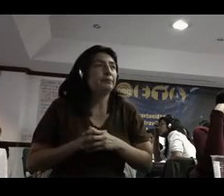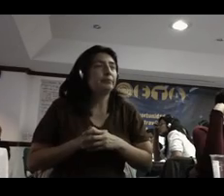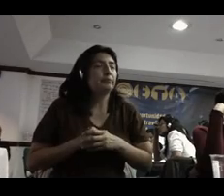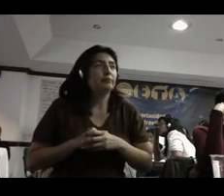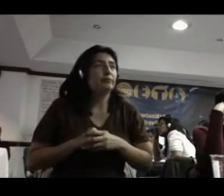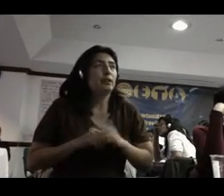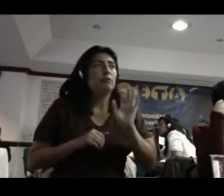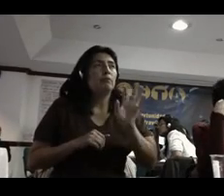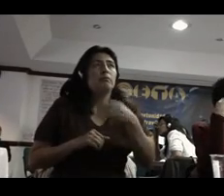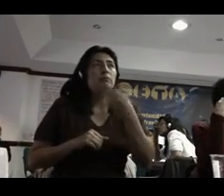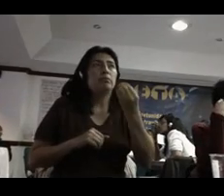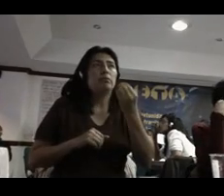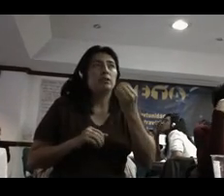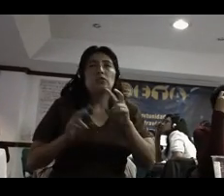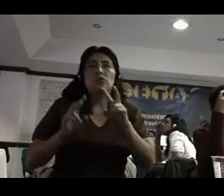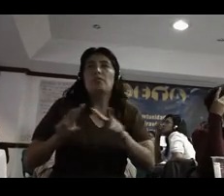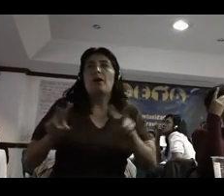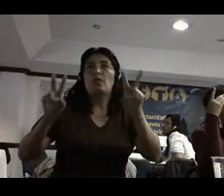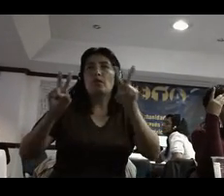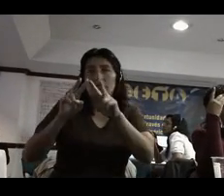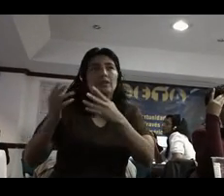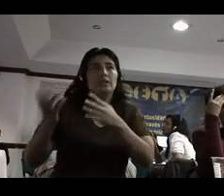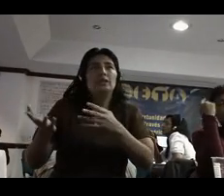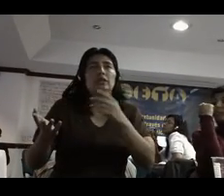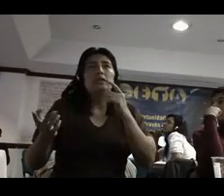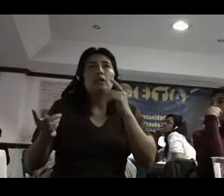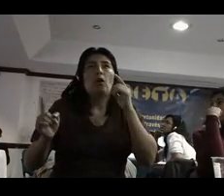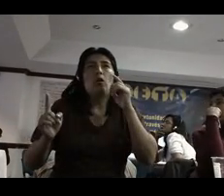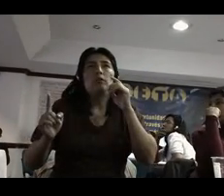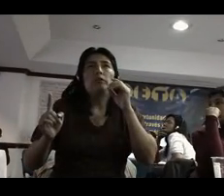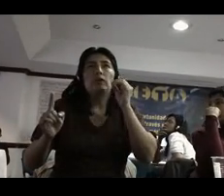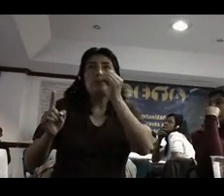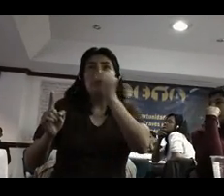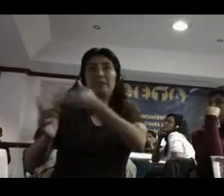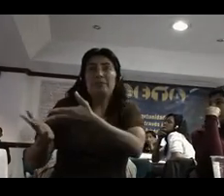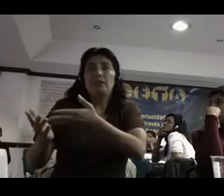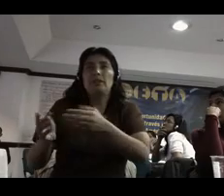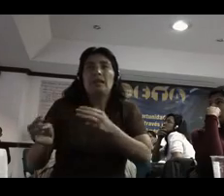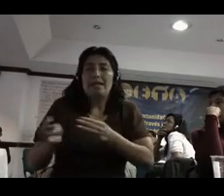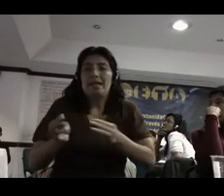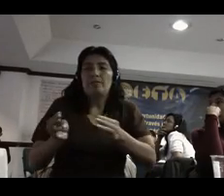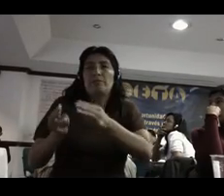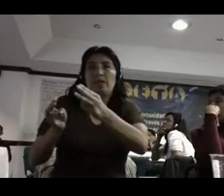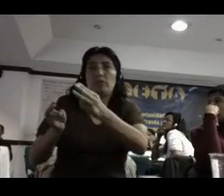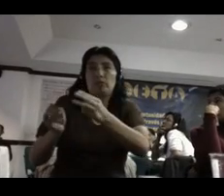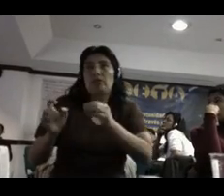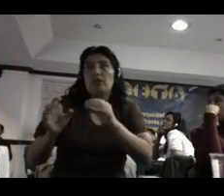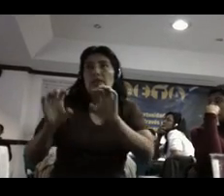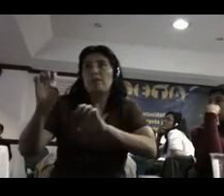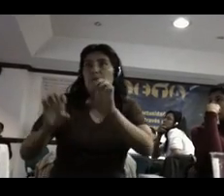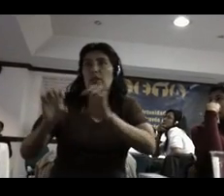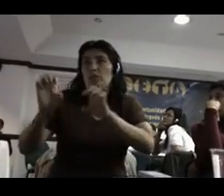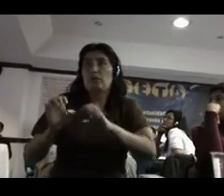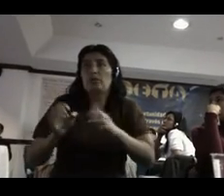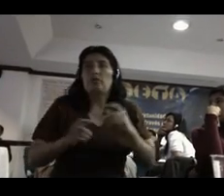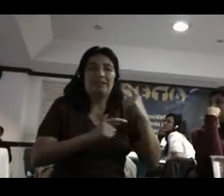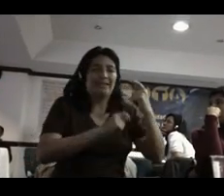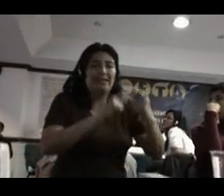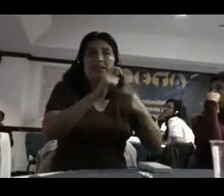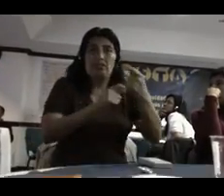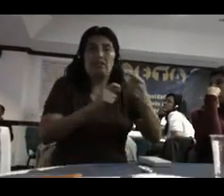objectivity. Okay, so orthodox evaluation and research, as part of the rationale, exclude participants from